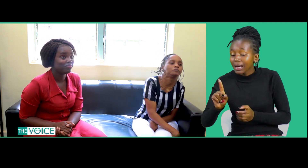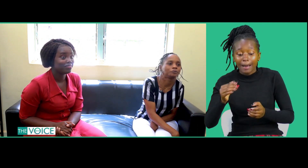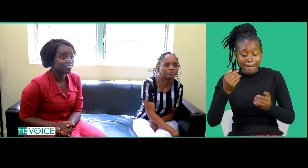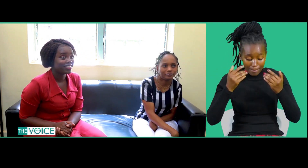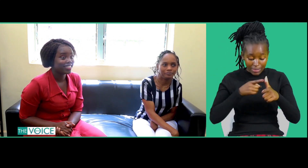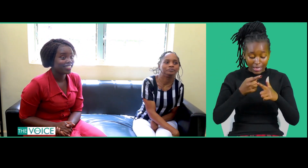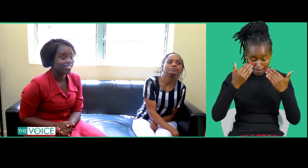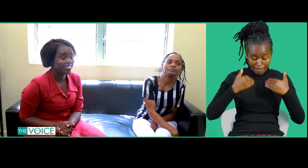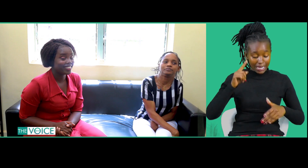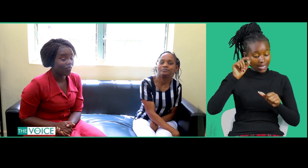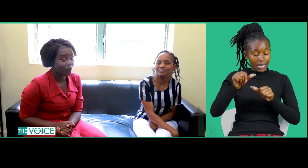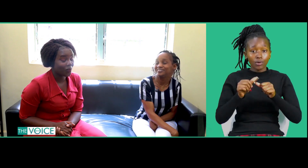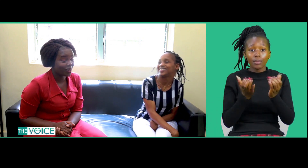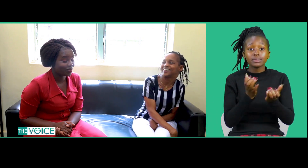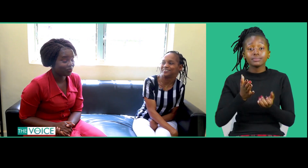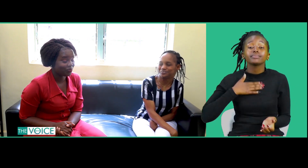am.